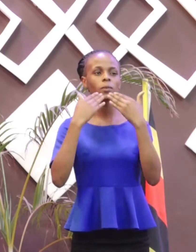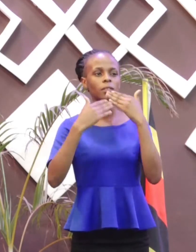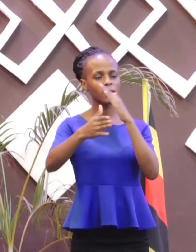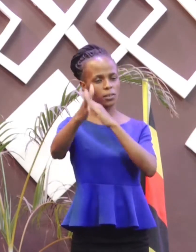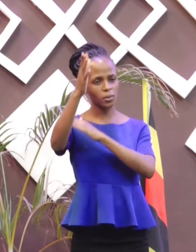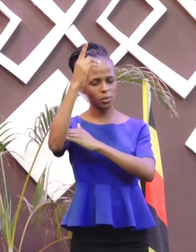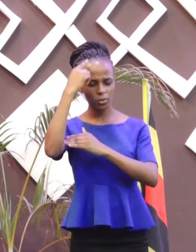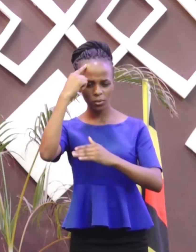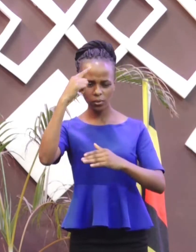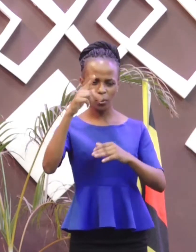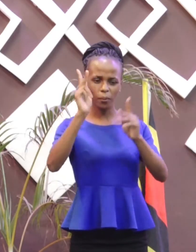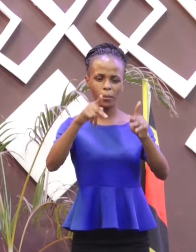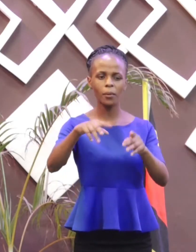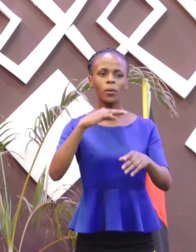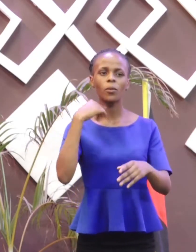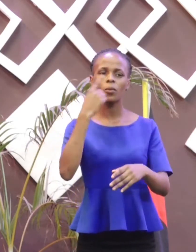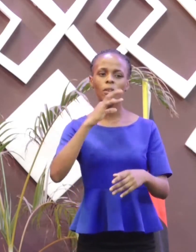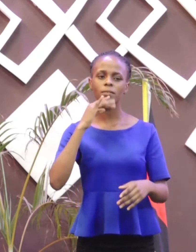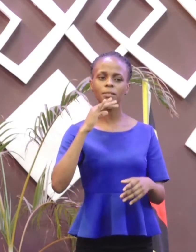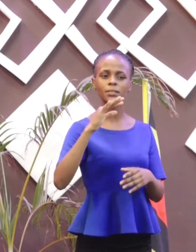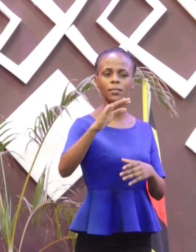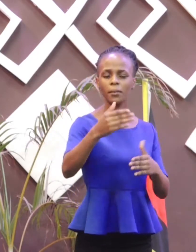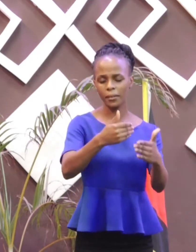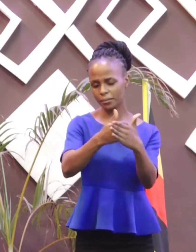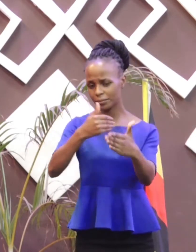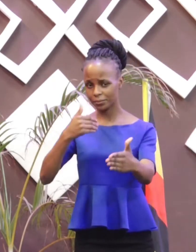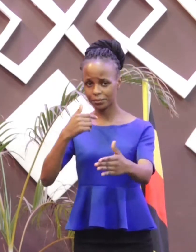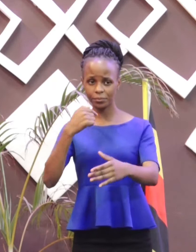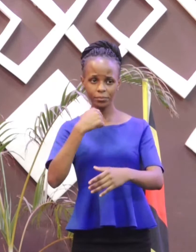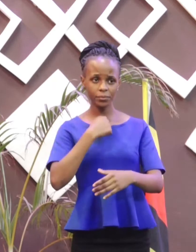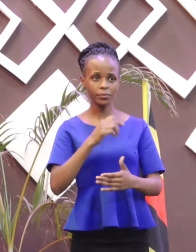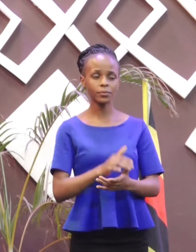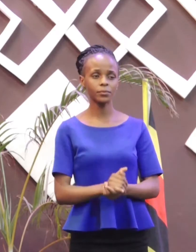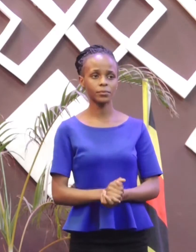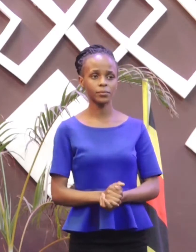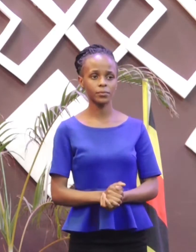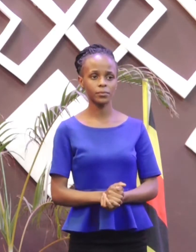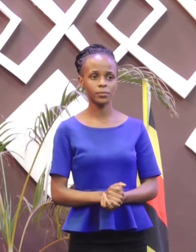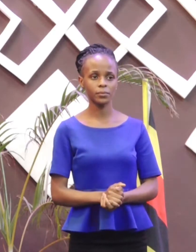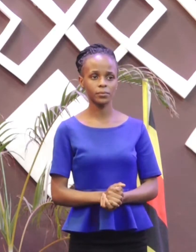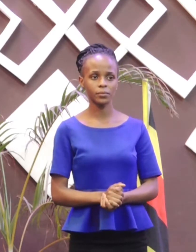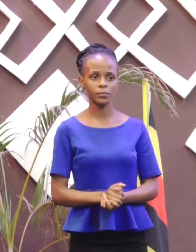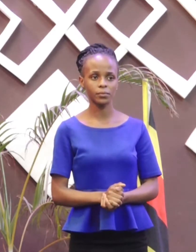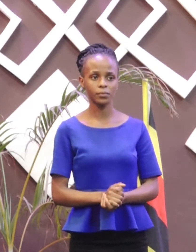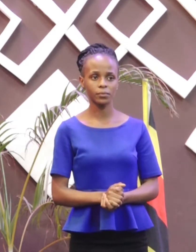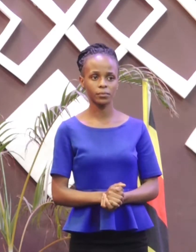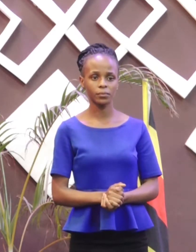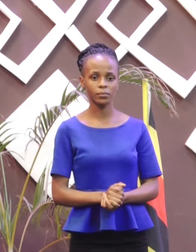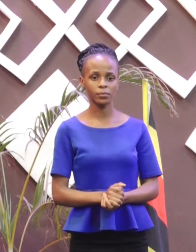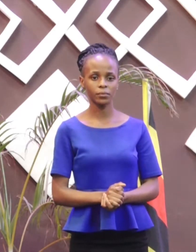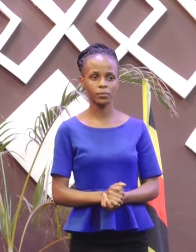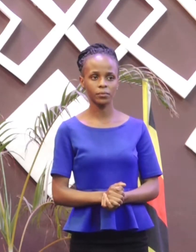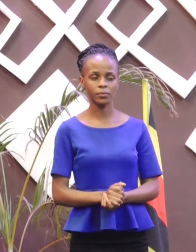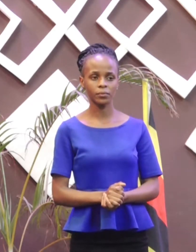ku lw'abogezi abavuddeko waggulu. We thank the Lord so much for the people that have spoken to us in the